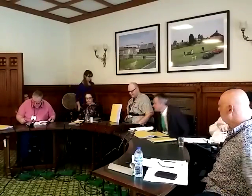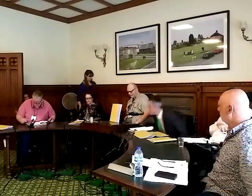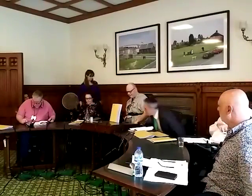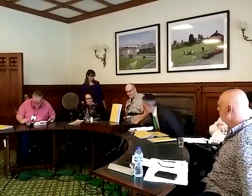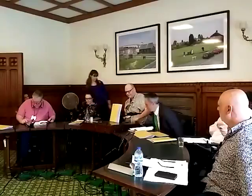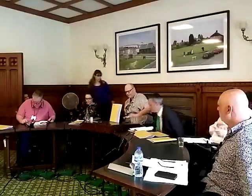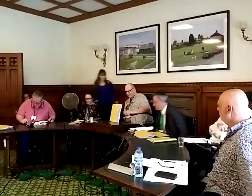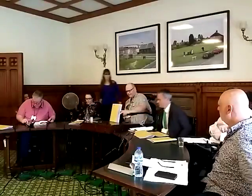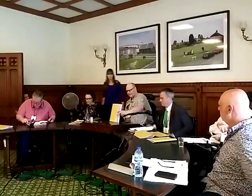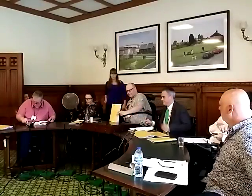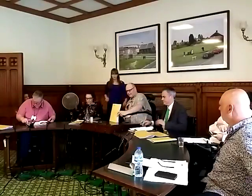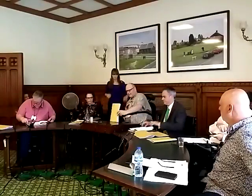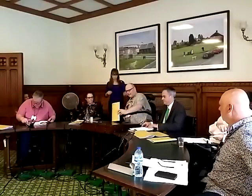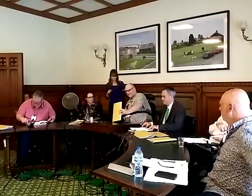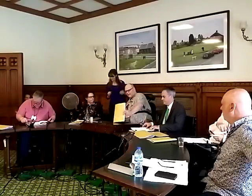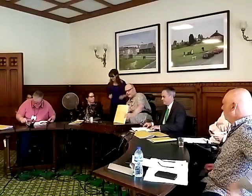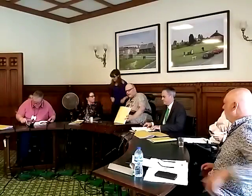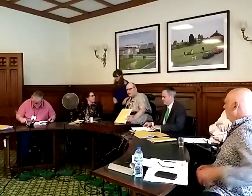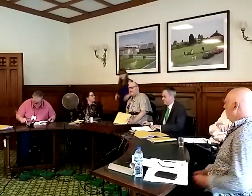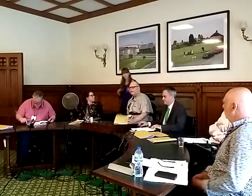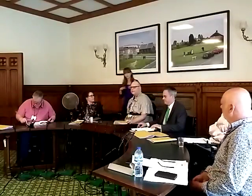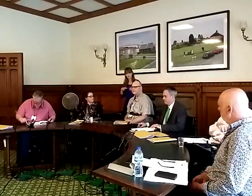Okay, I think we're ready to start.